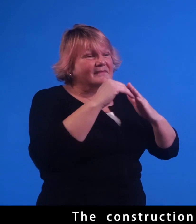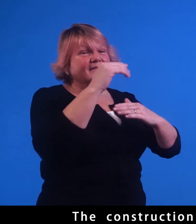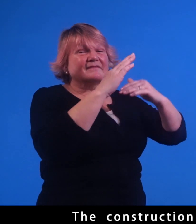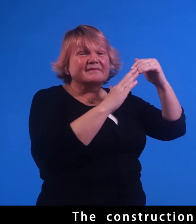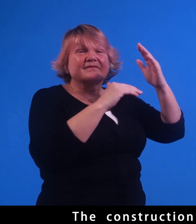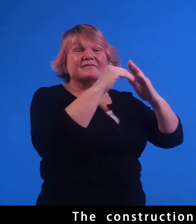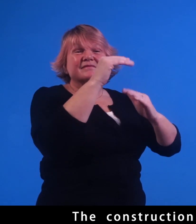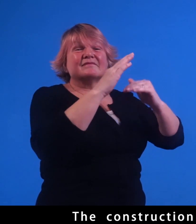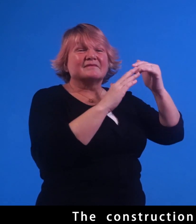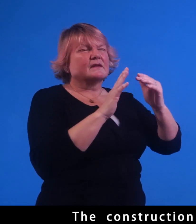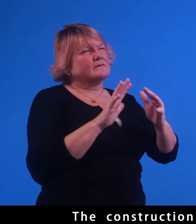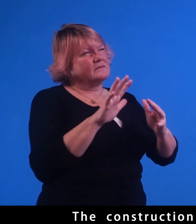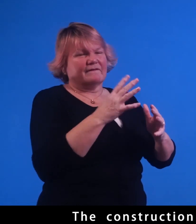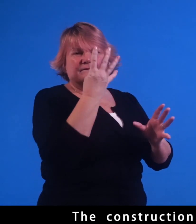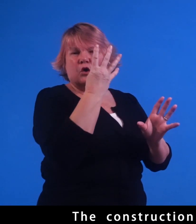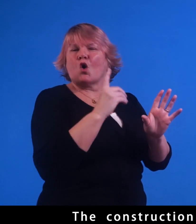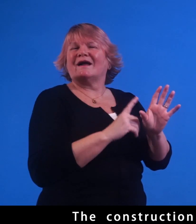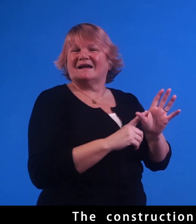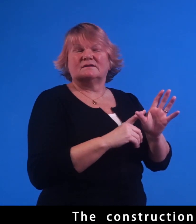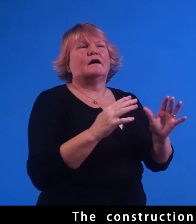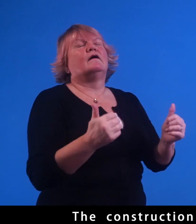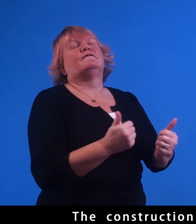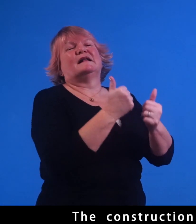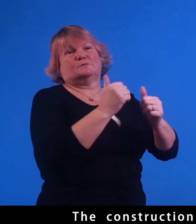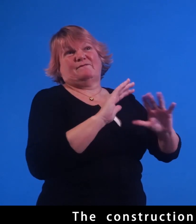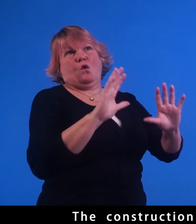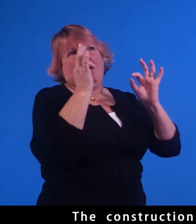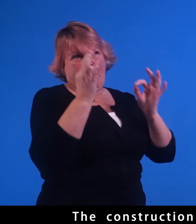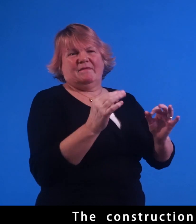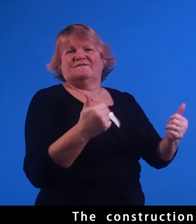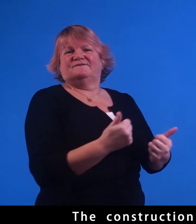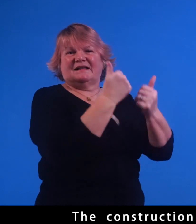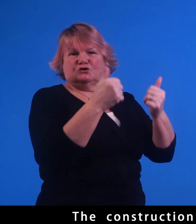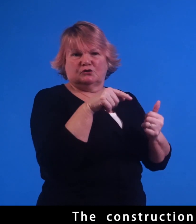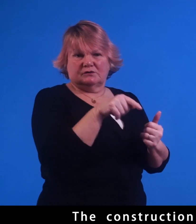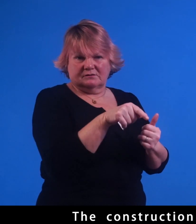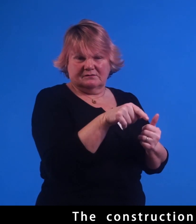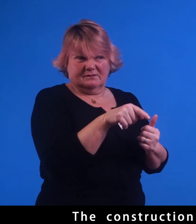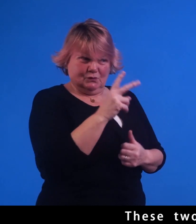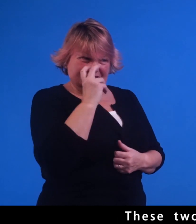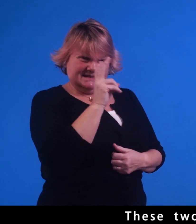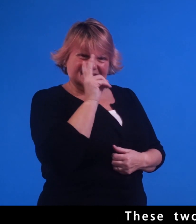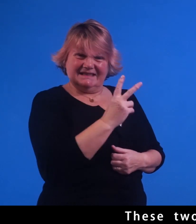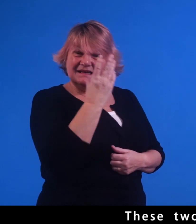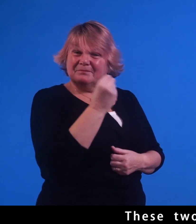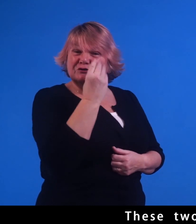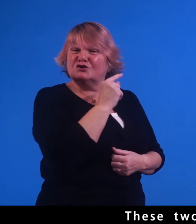The construction of the monument lasted a total of 4 years before its completion. These 2